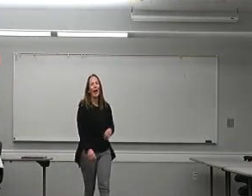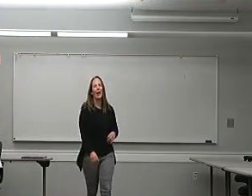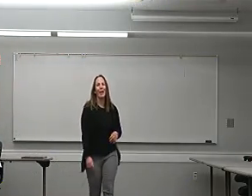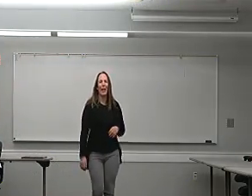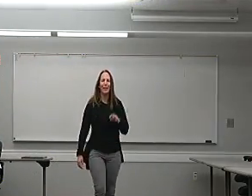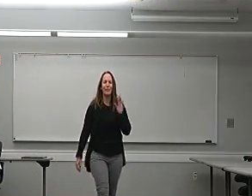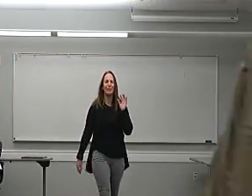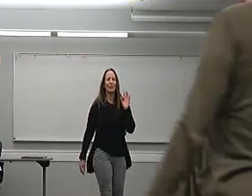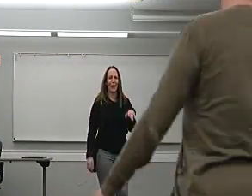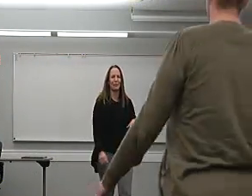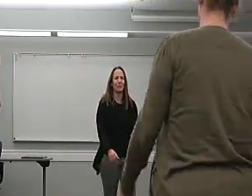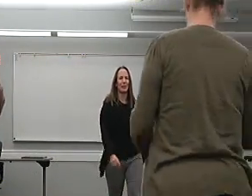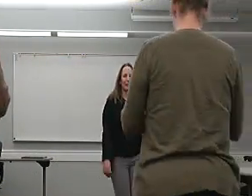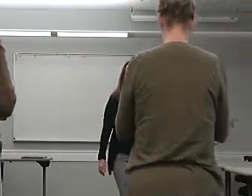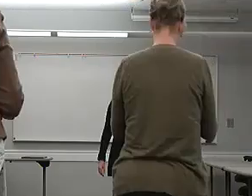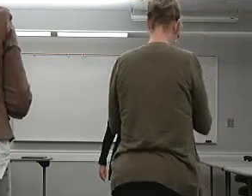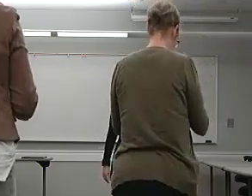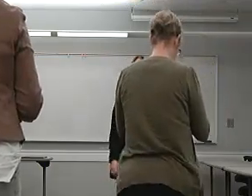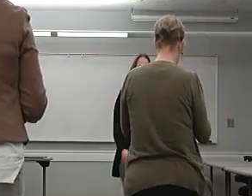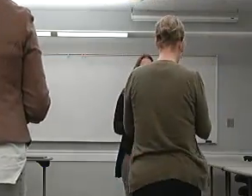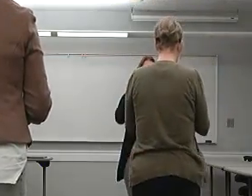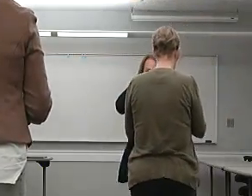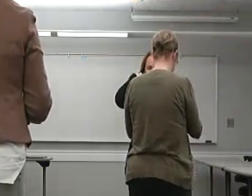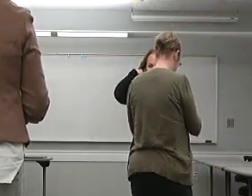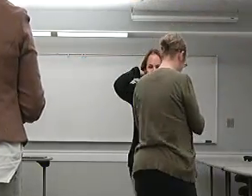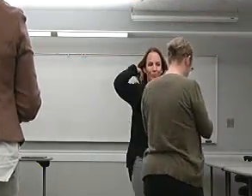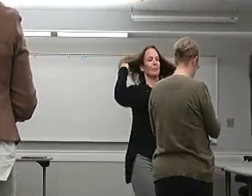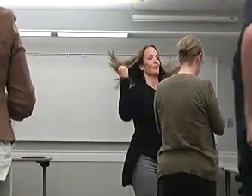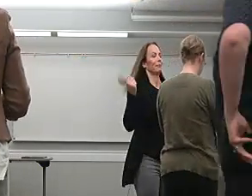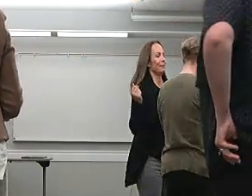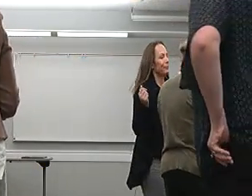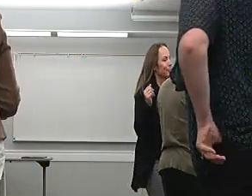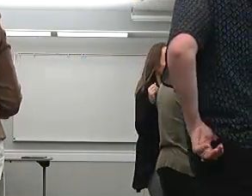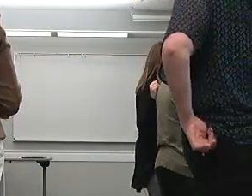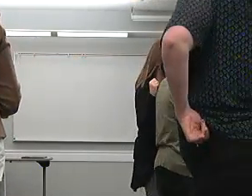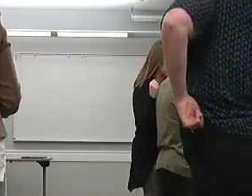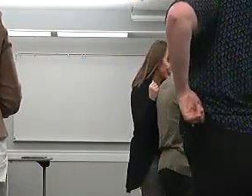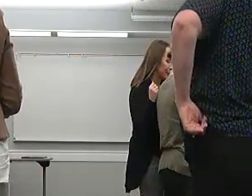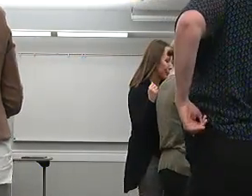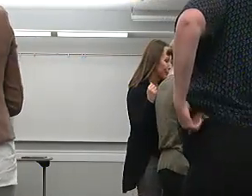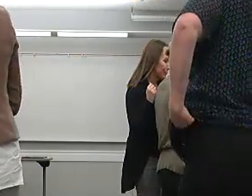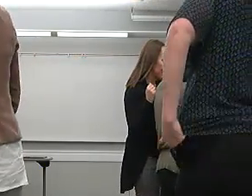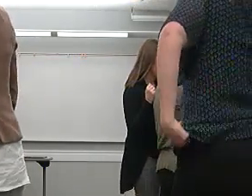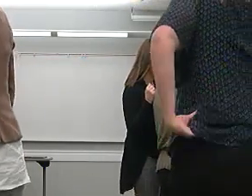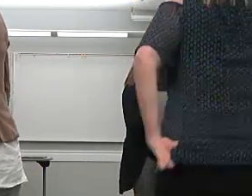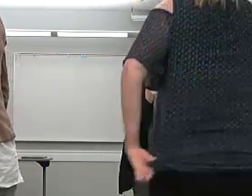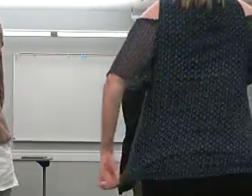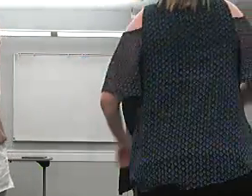get videos like this all the time. Here's my P6. Here's the very, very first time working